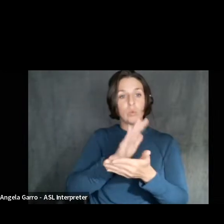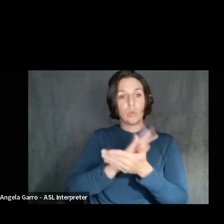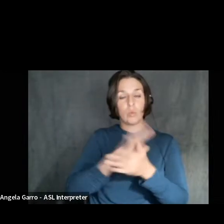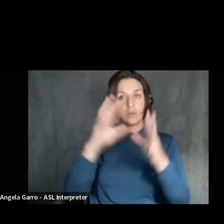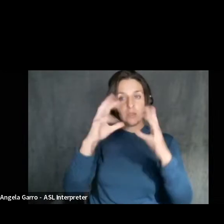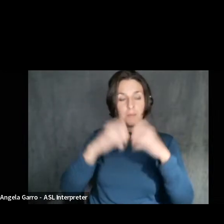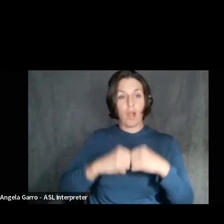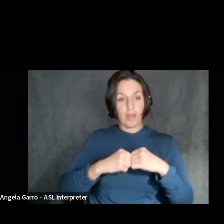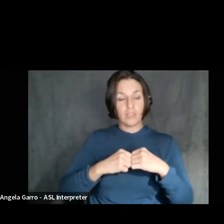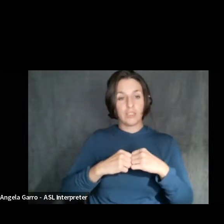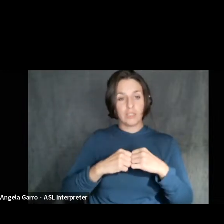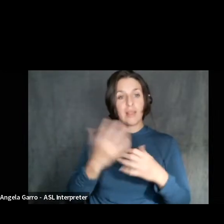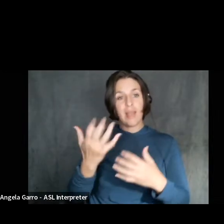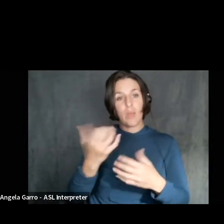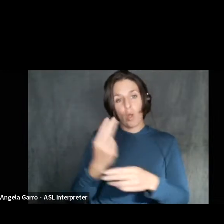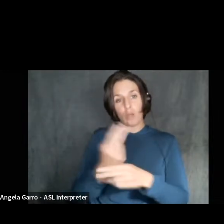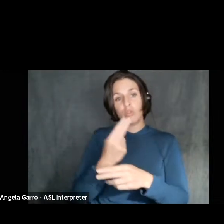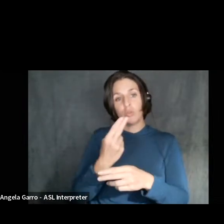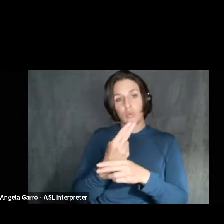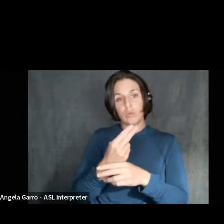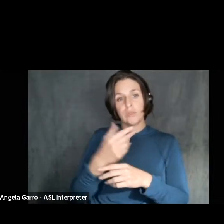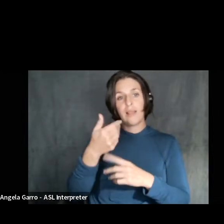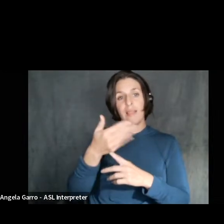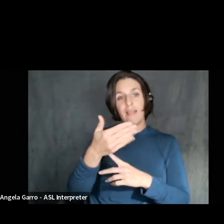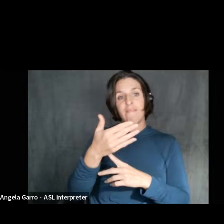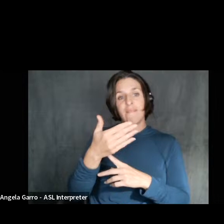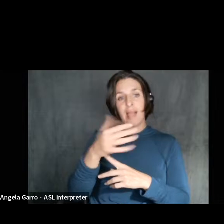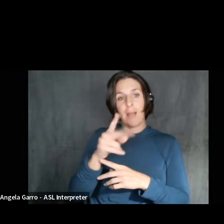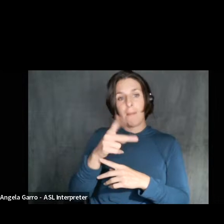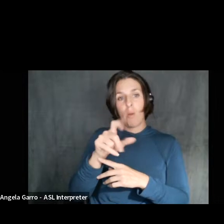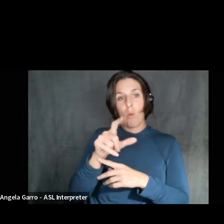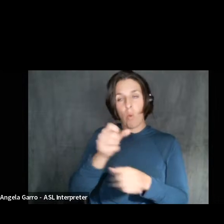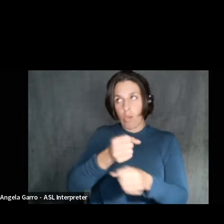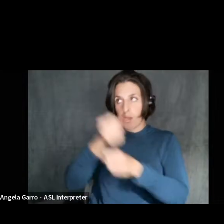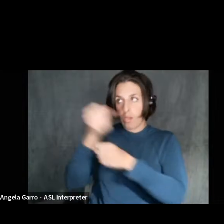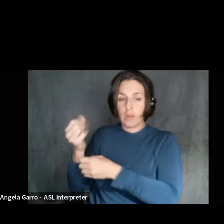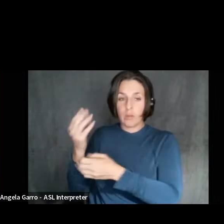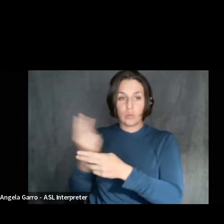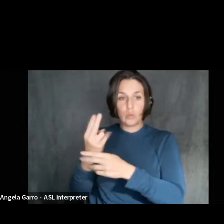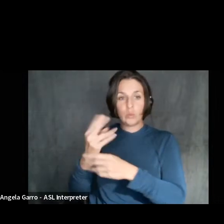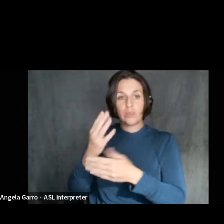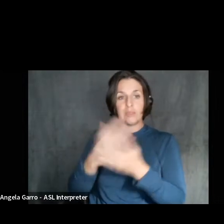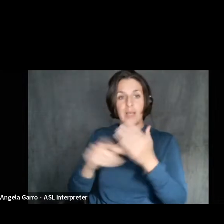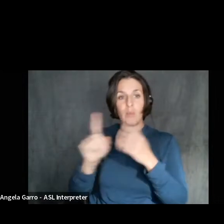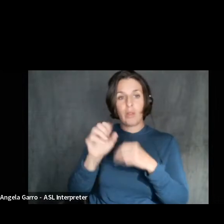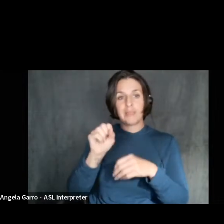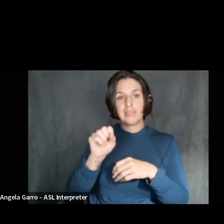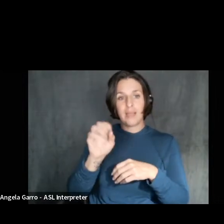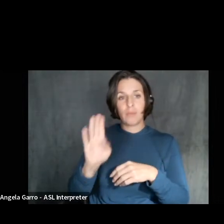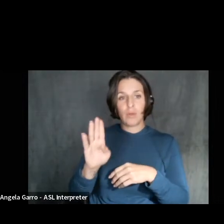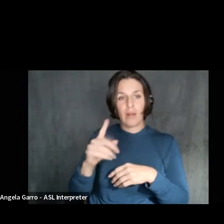flagpole and utilize it within San Bruno. So I think there's a process. If there's